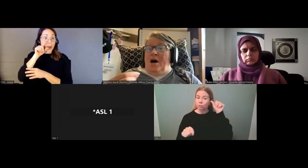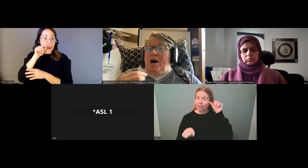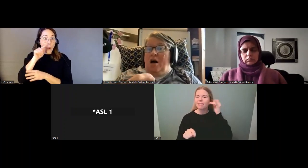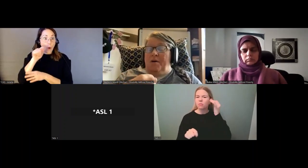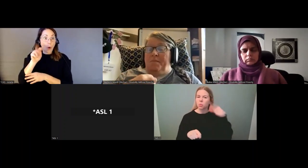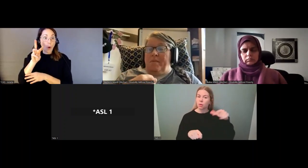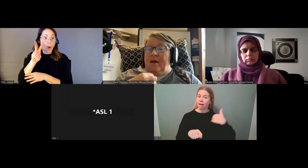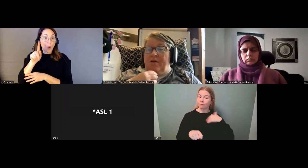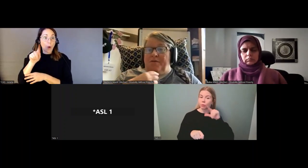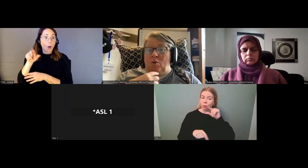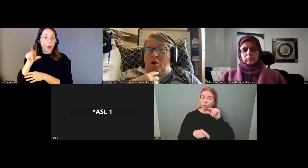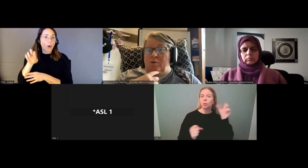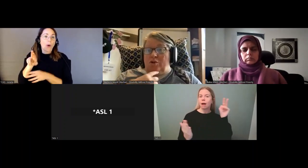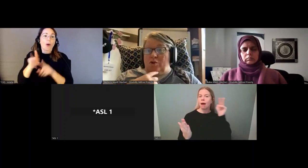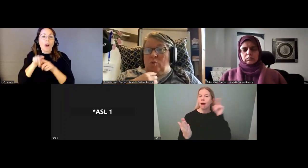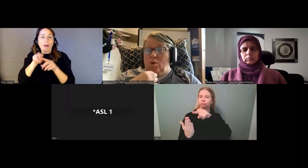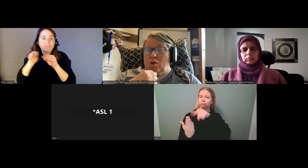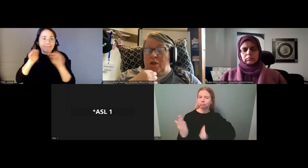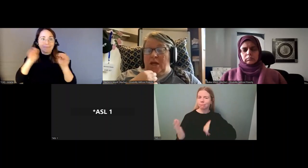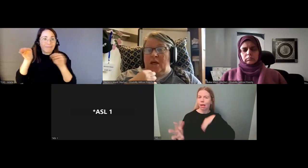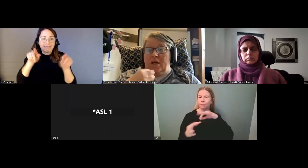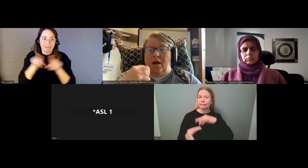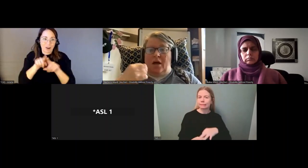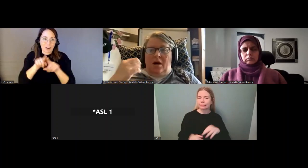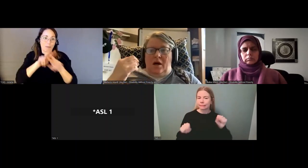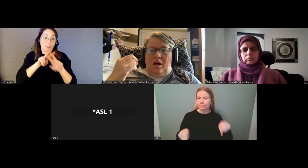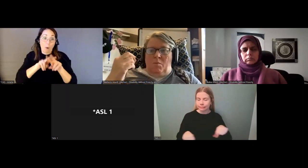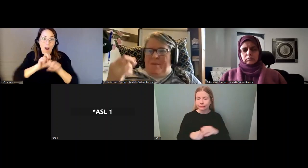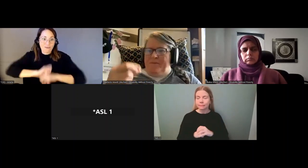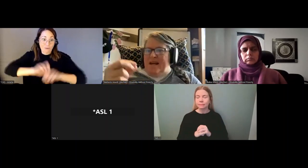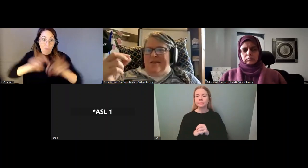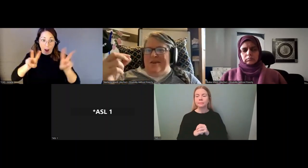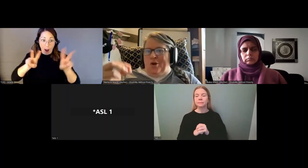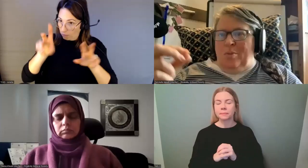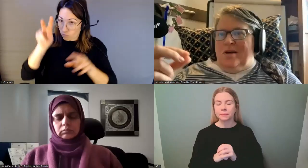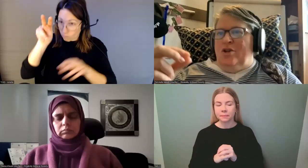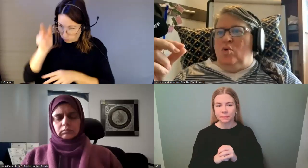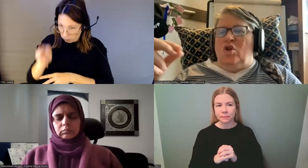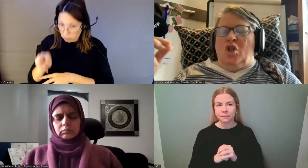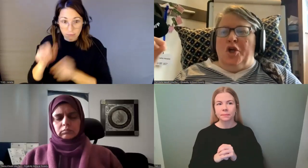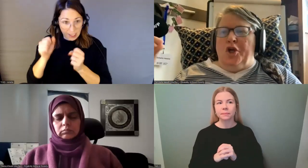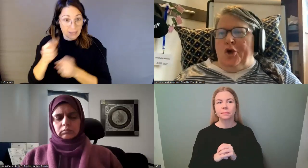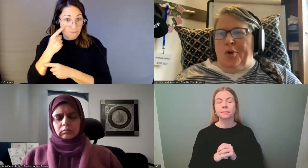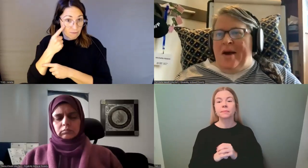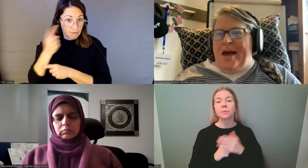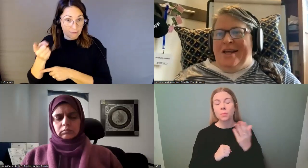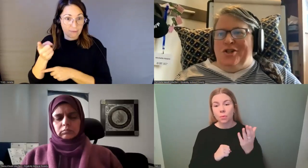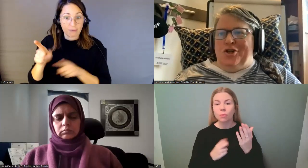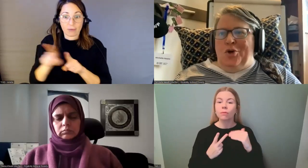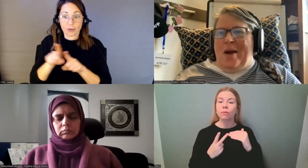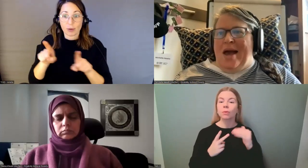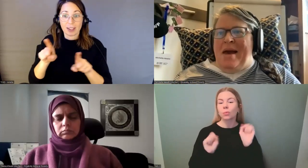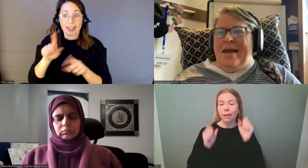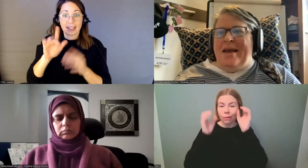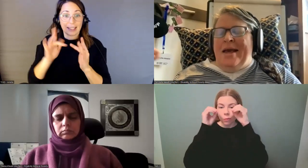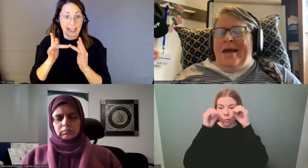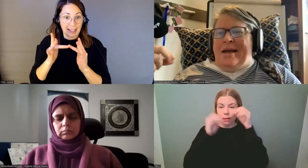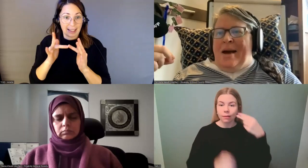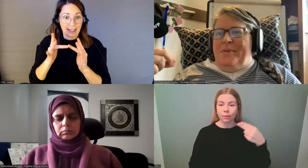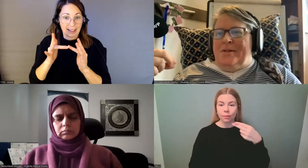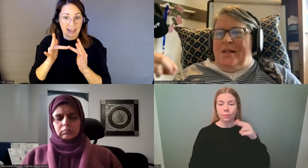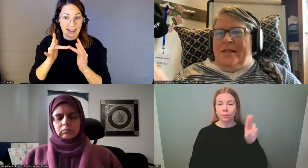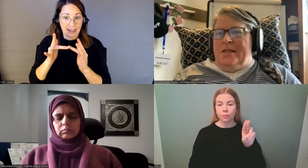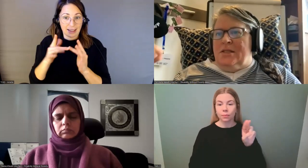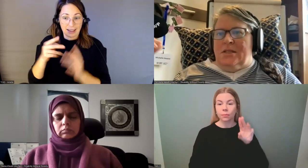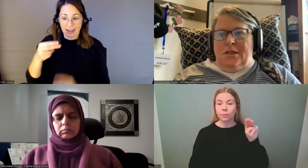you go to the website of HUMA, Google HUMA, HUMA